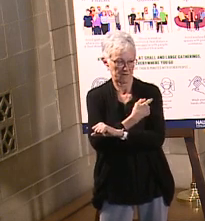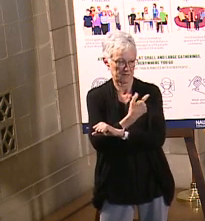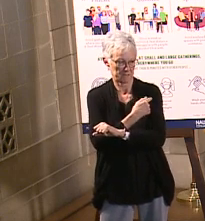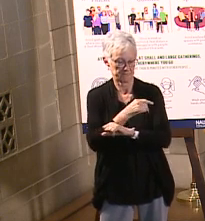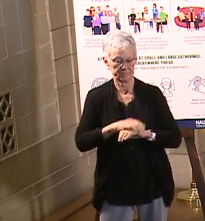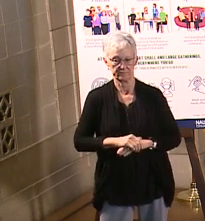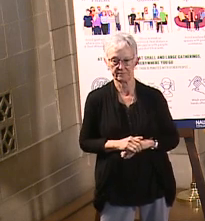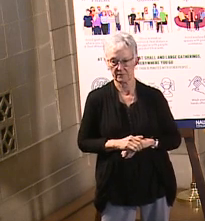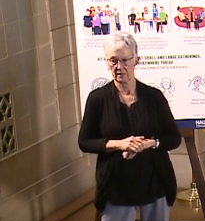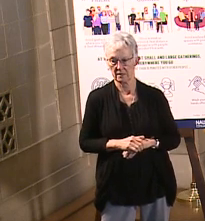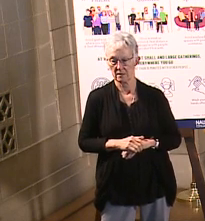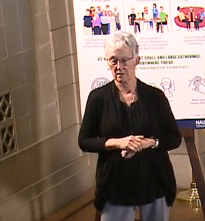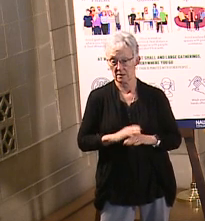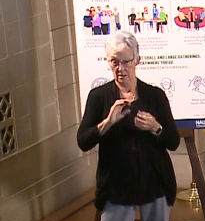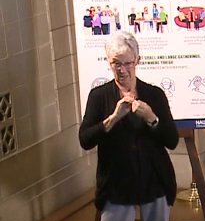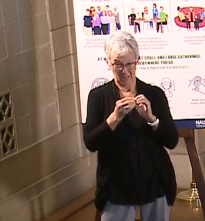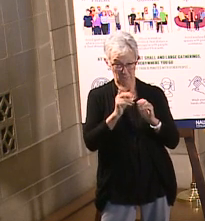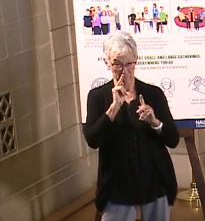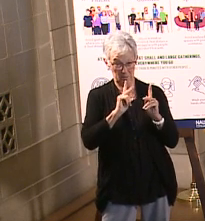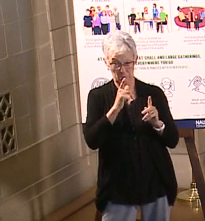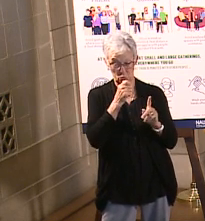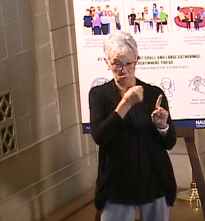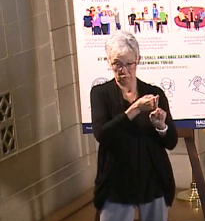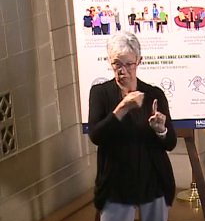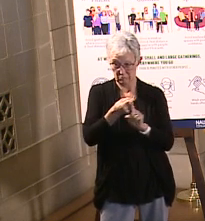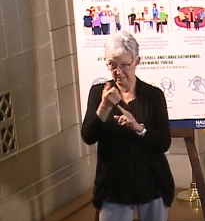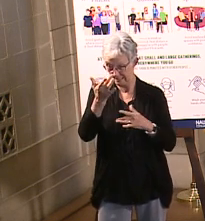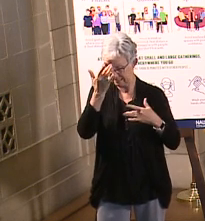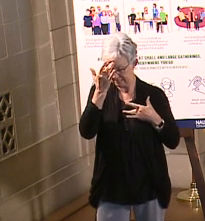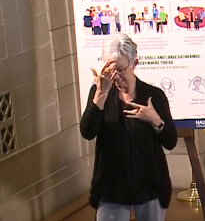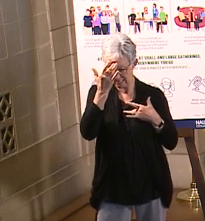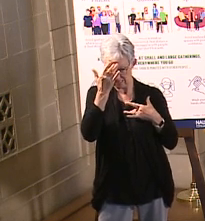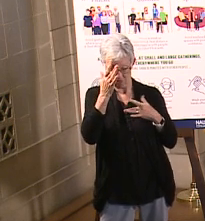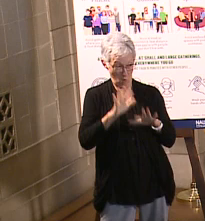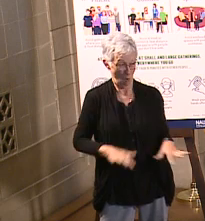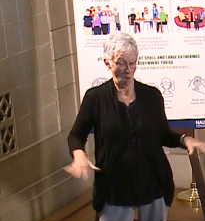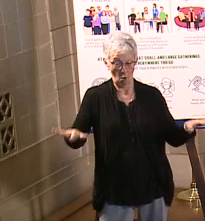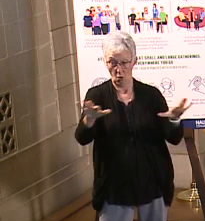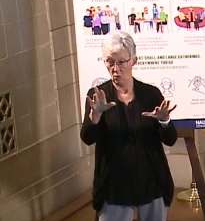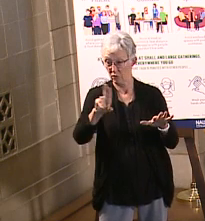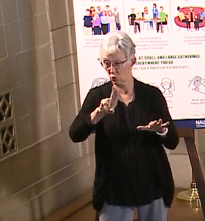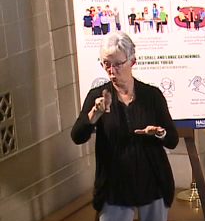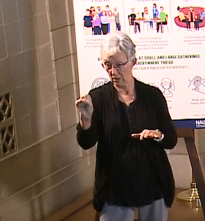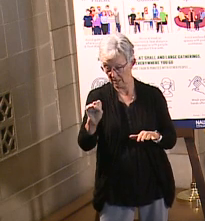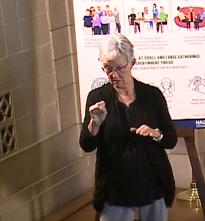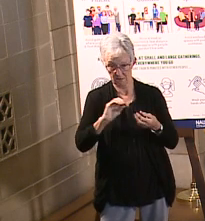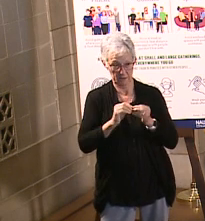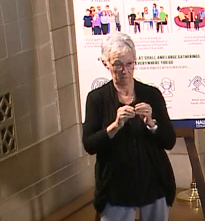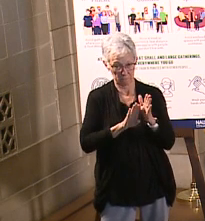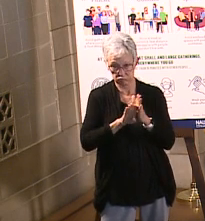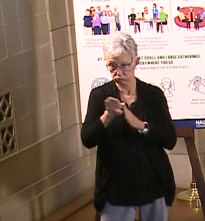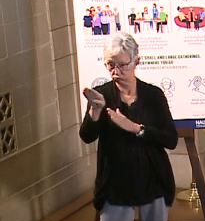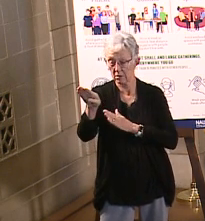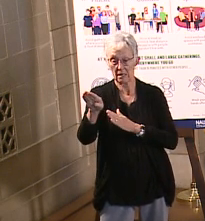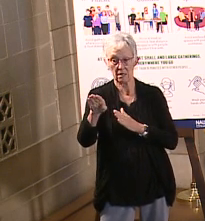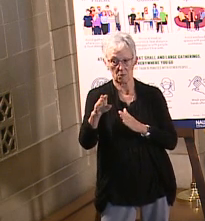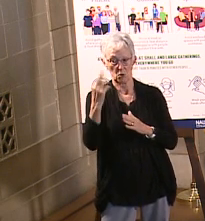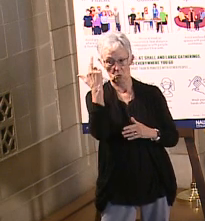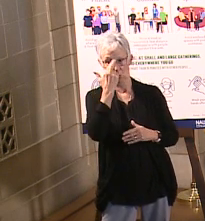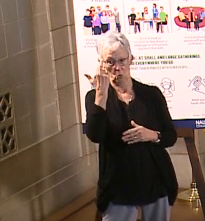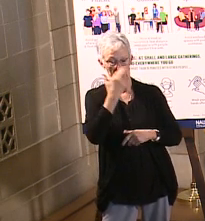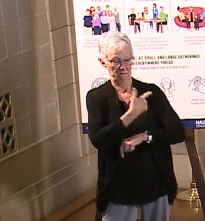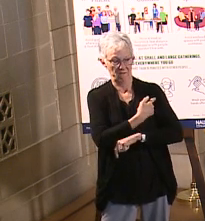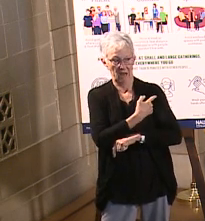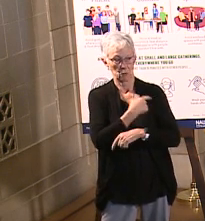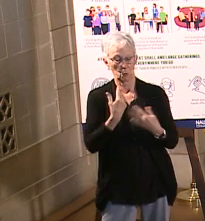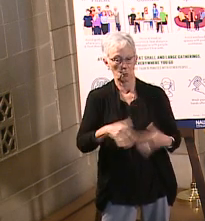counts rise across the United States, implementation of a successful COVID-19 vaccination program has become even more crucial. The overall